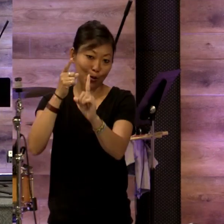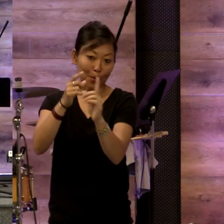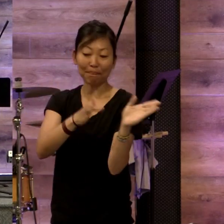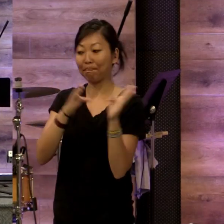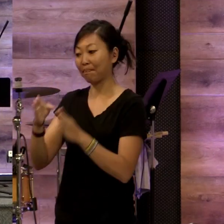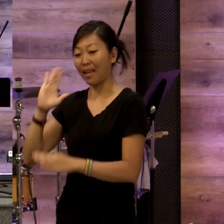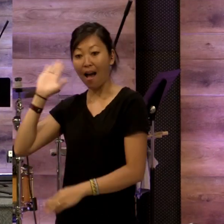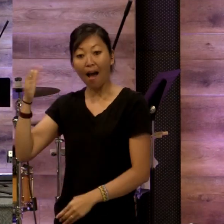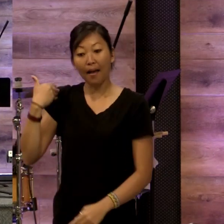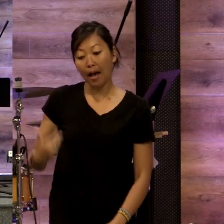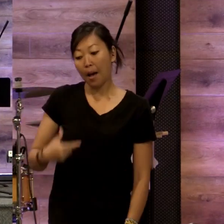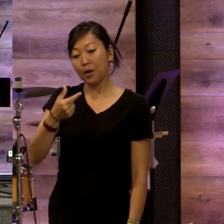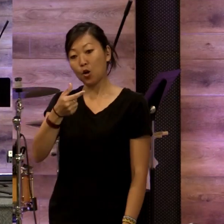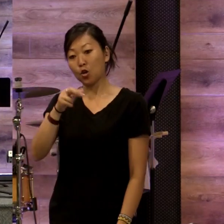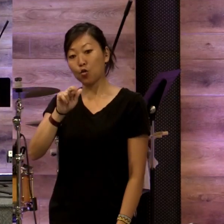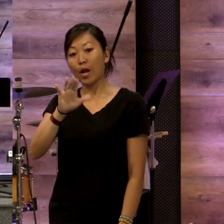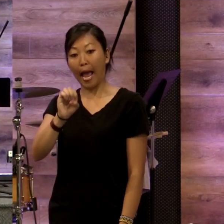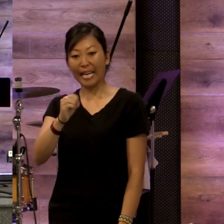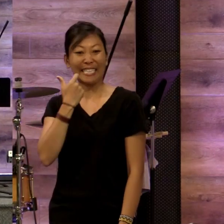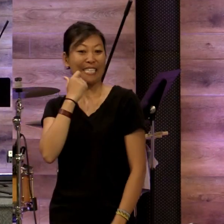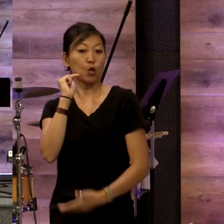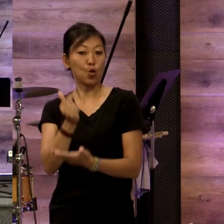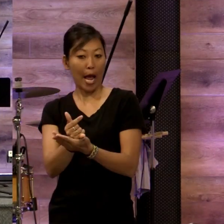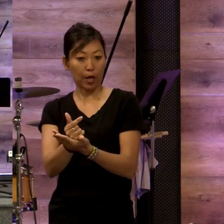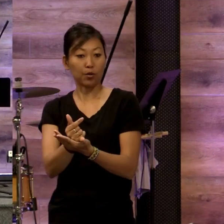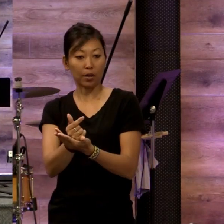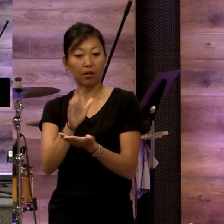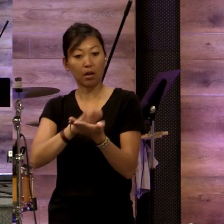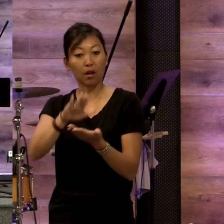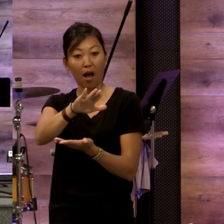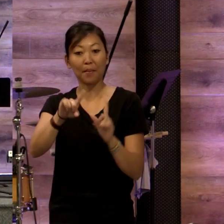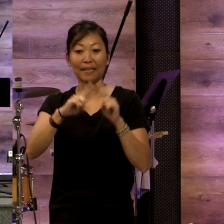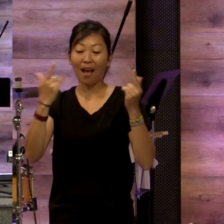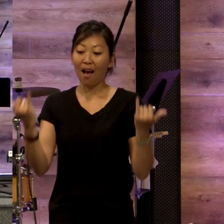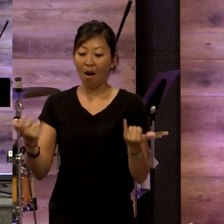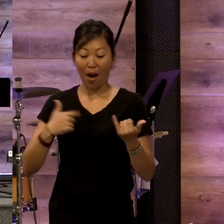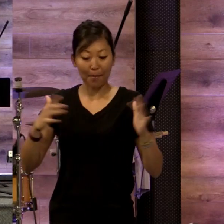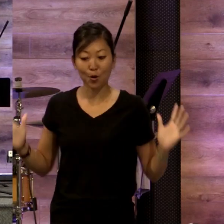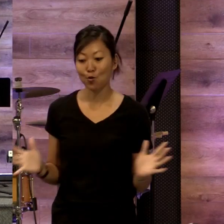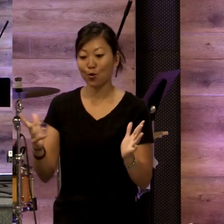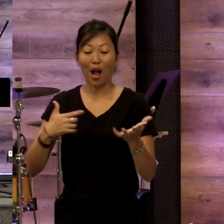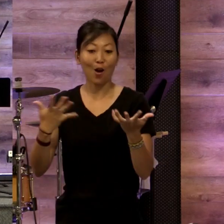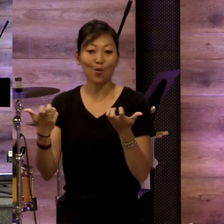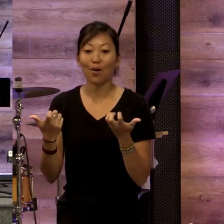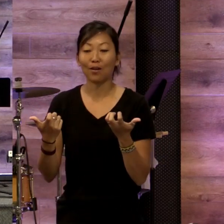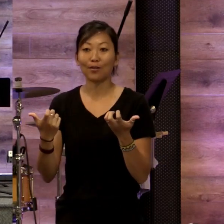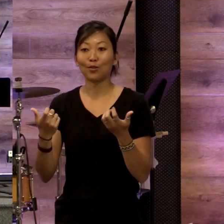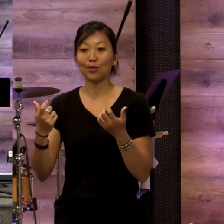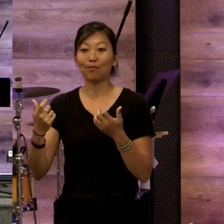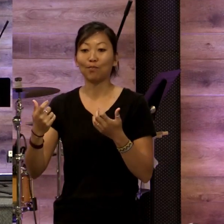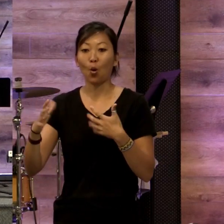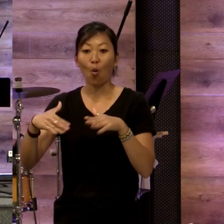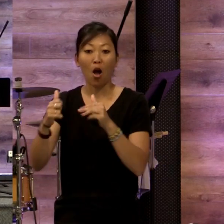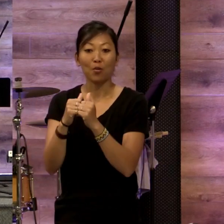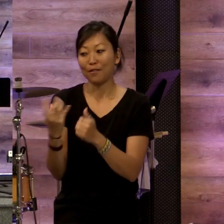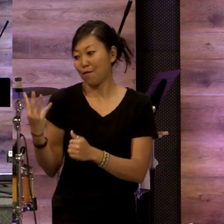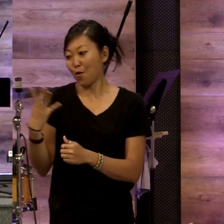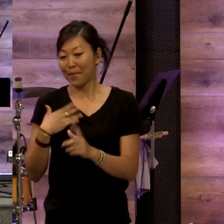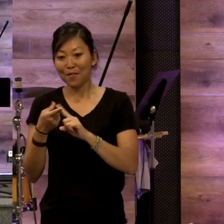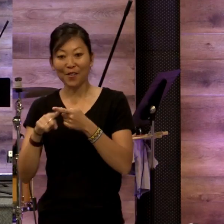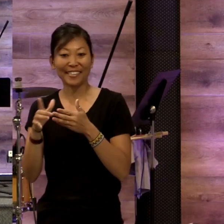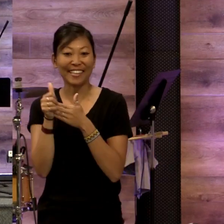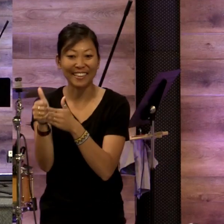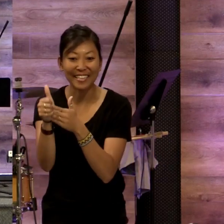Yeah, I'm Grace. I also graduated. And yeah, I'm just really encouraged to be able to walk along with four of my friends to be able to lead ministry